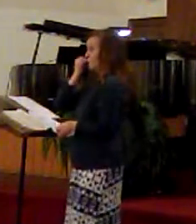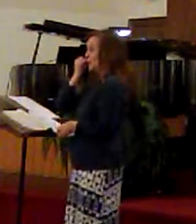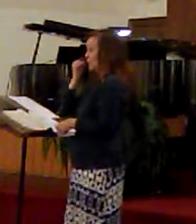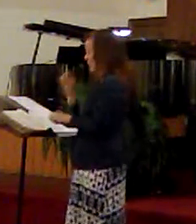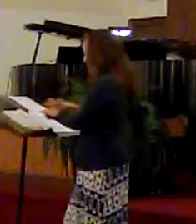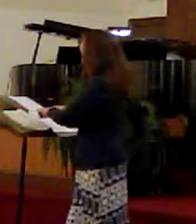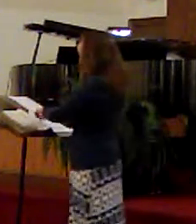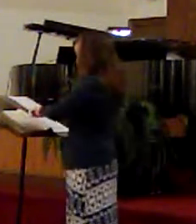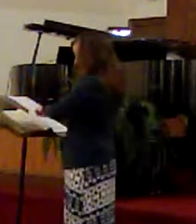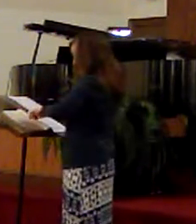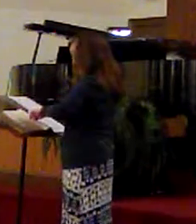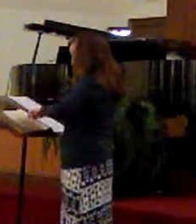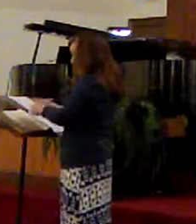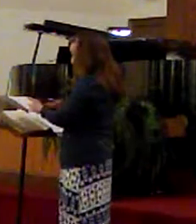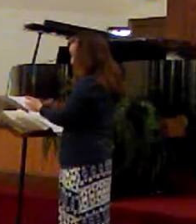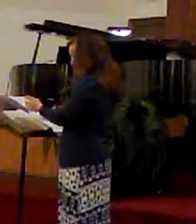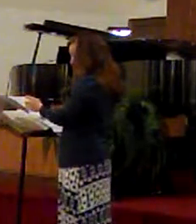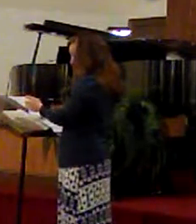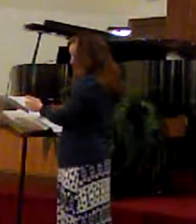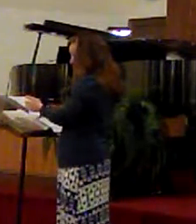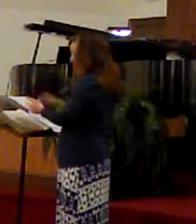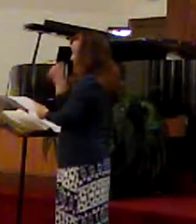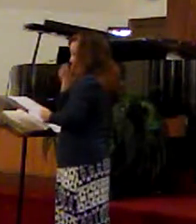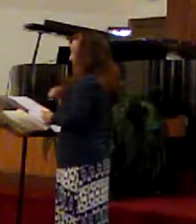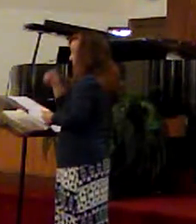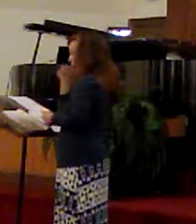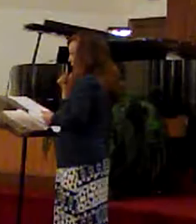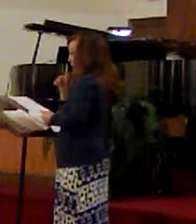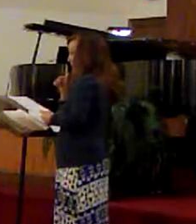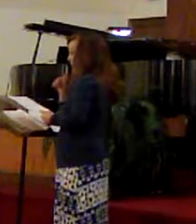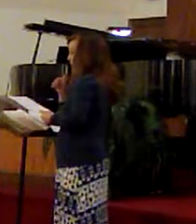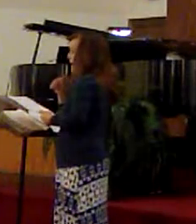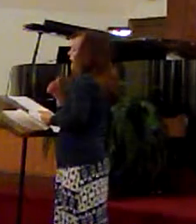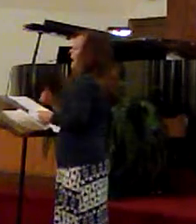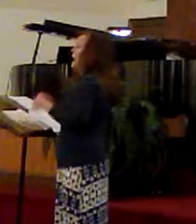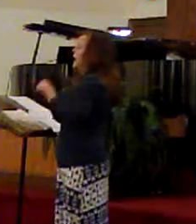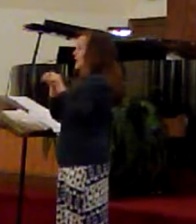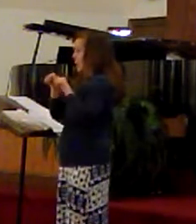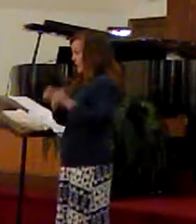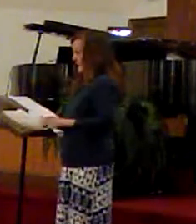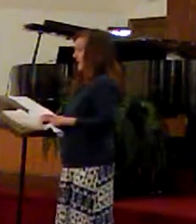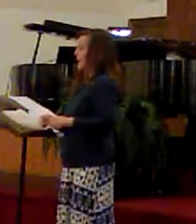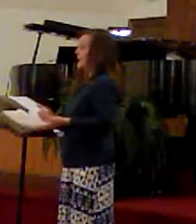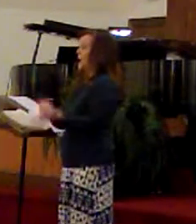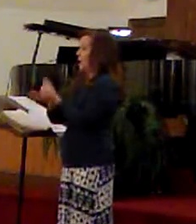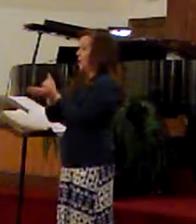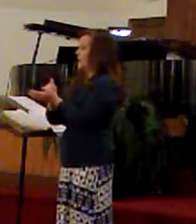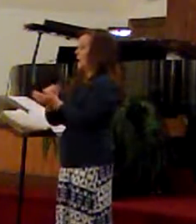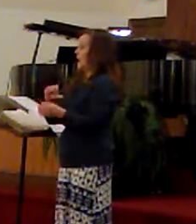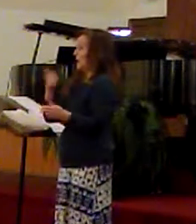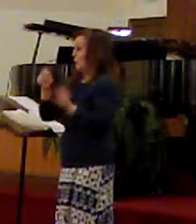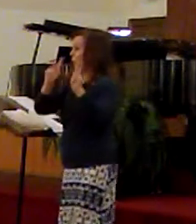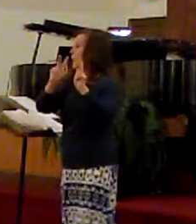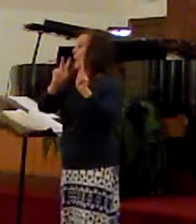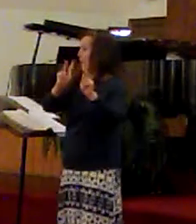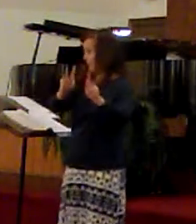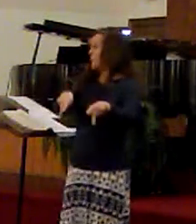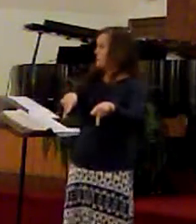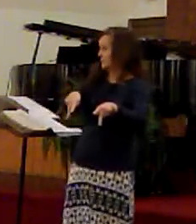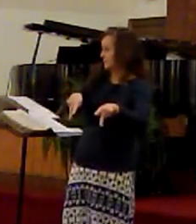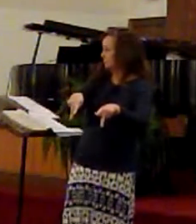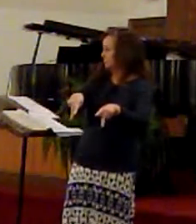man. But I'm thankful that I obeyed last week. And maybe it's because I did this study and went through this study myself before I came